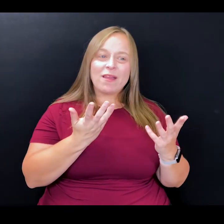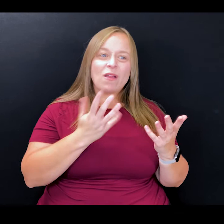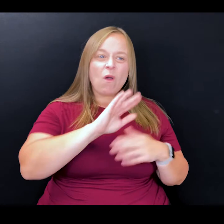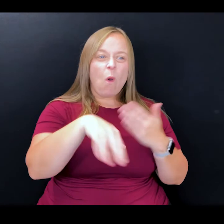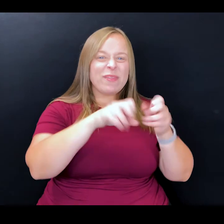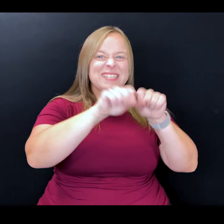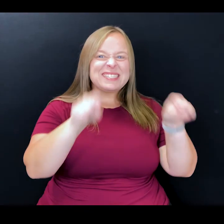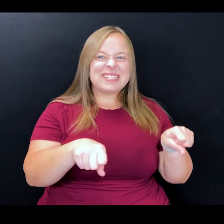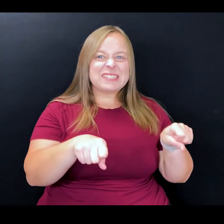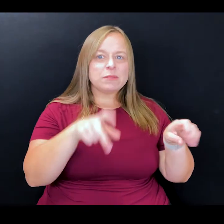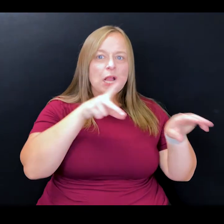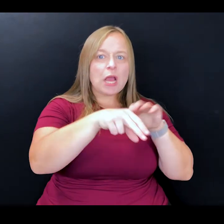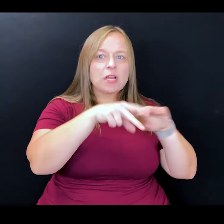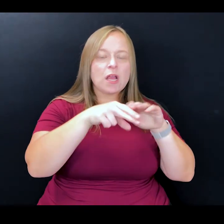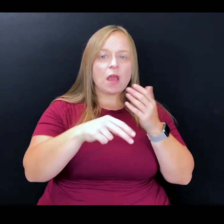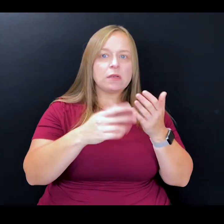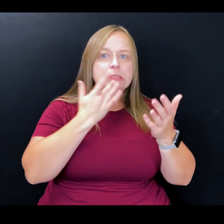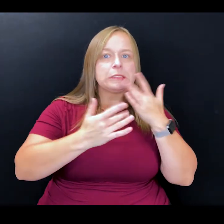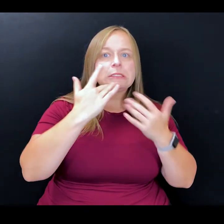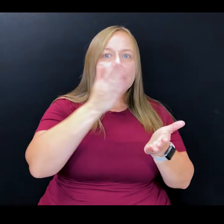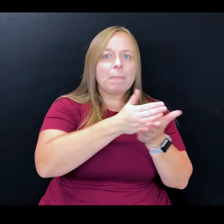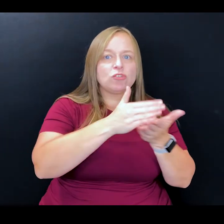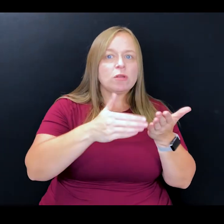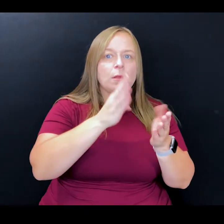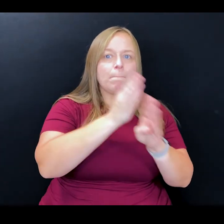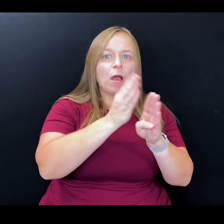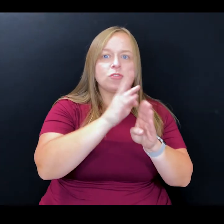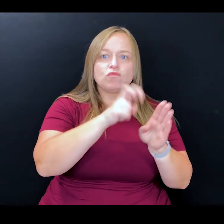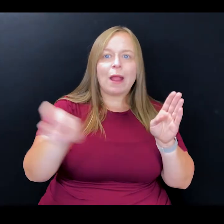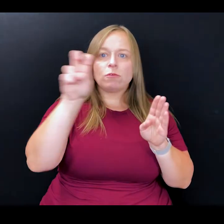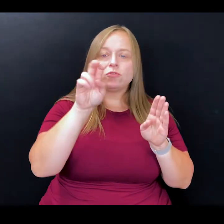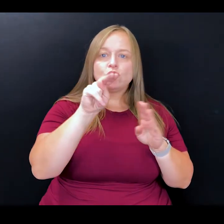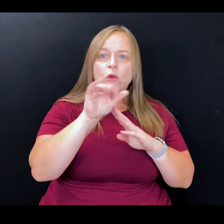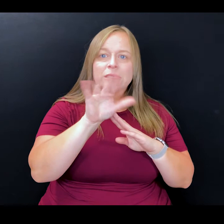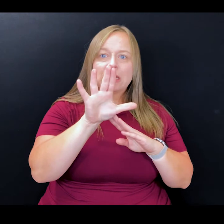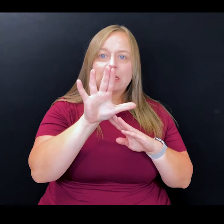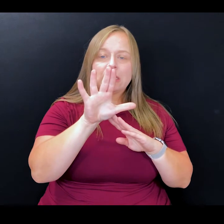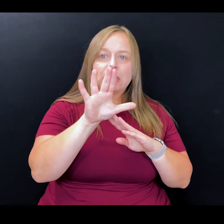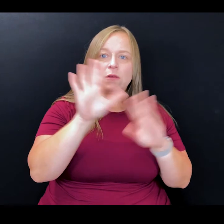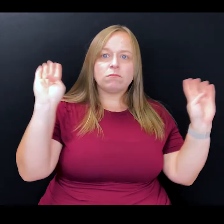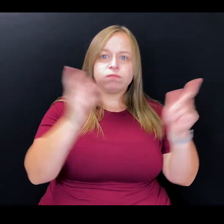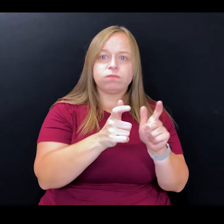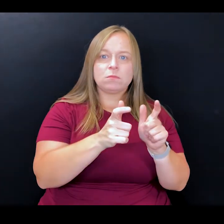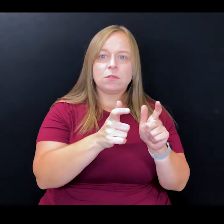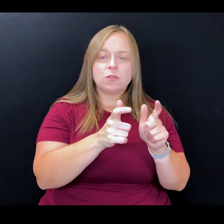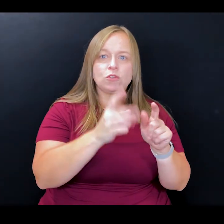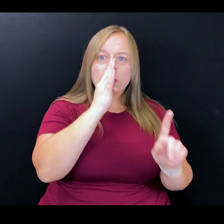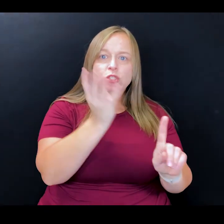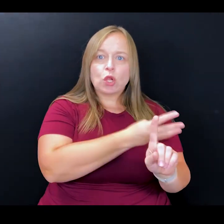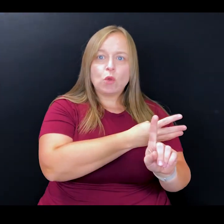all of these systems are being cut. So, for example, bus routes in New York City are being rerouted so